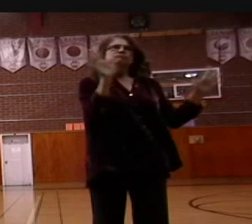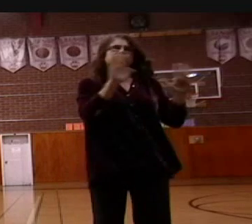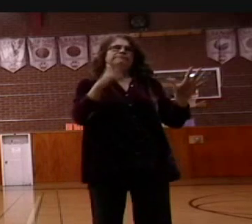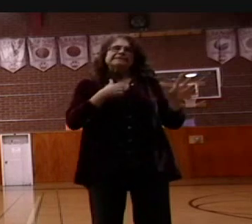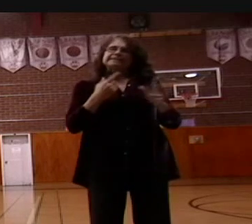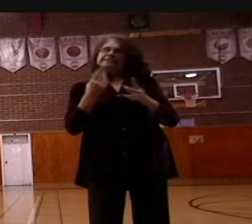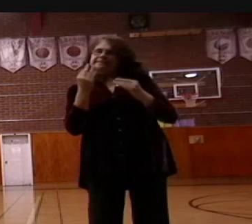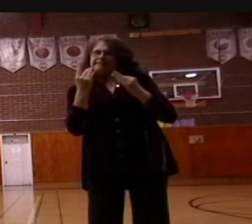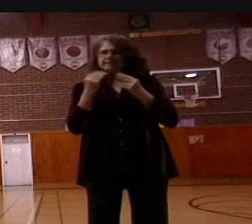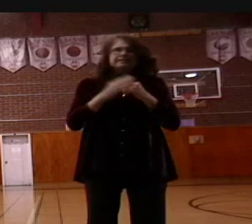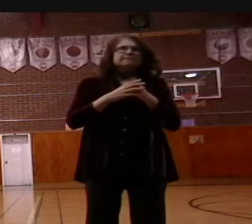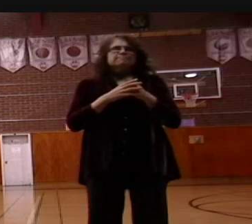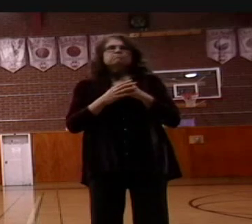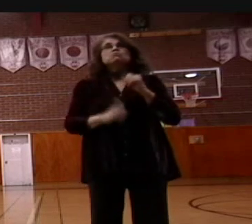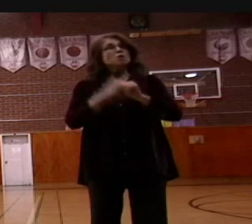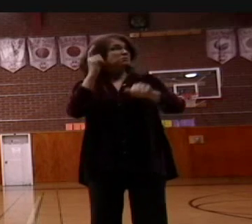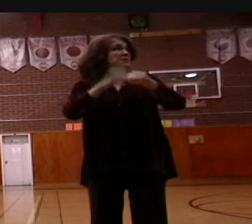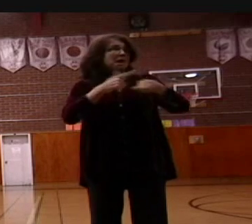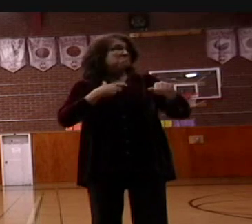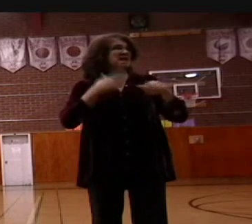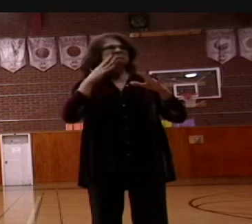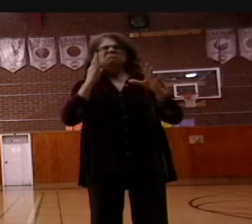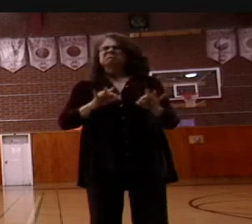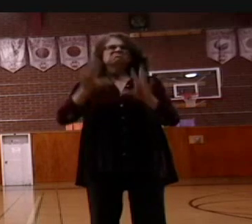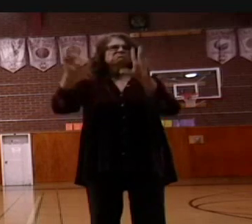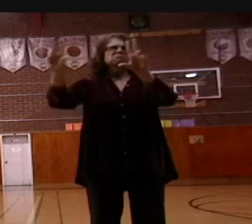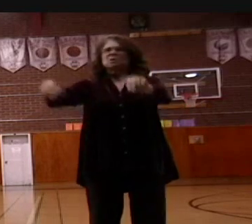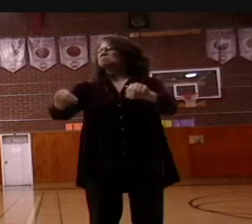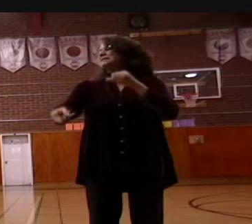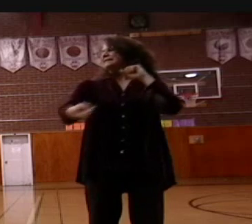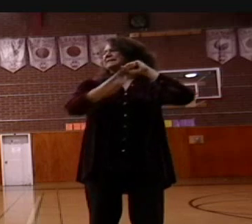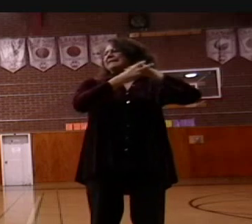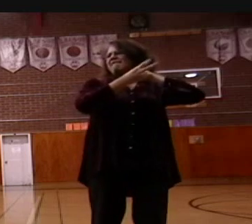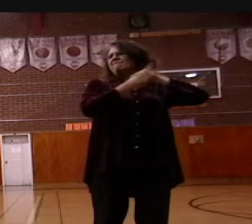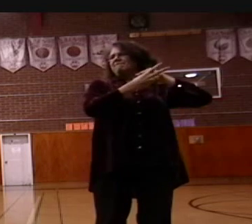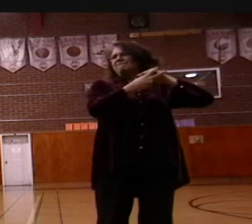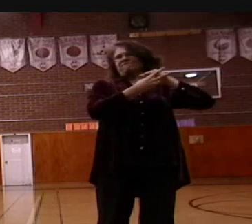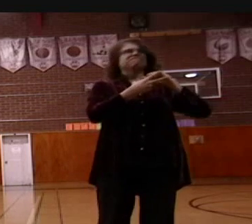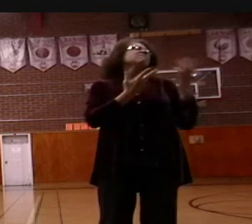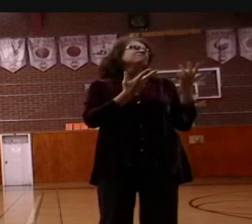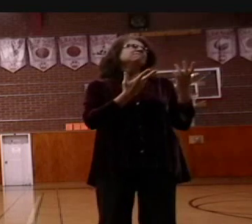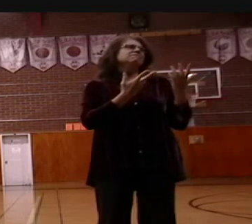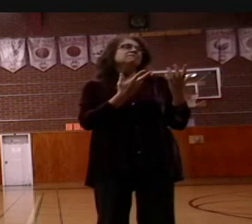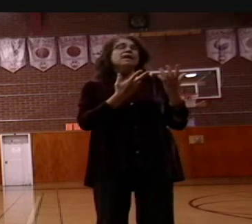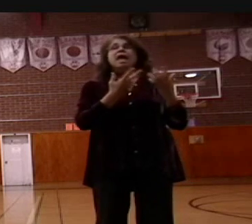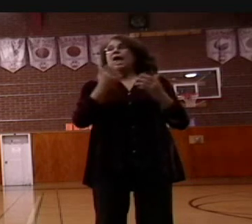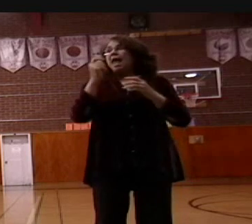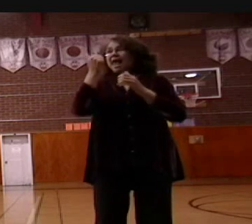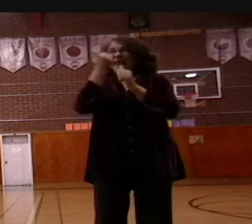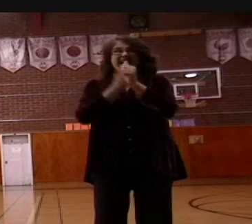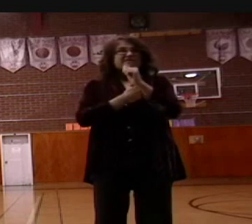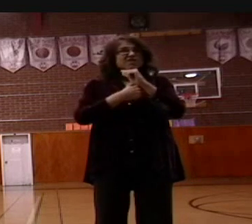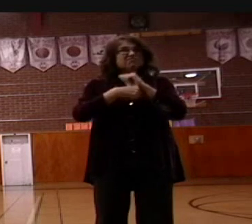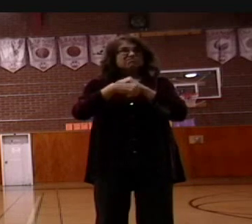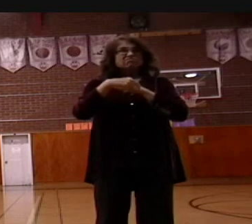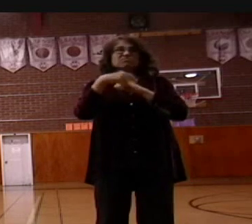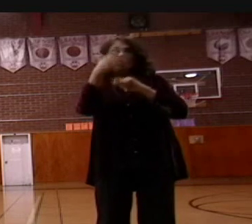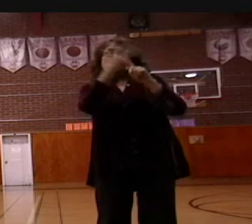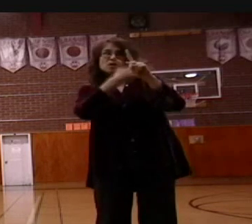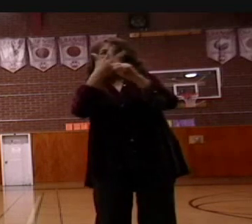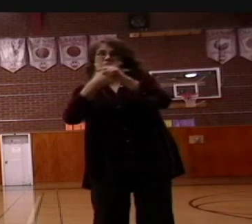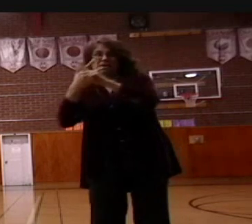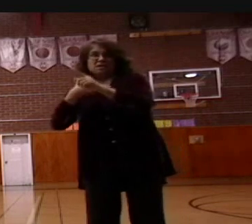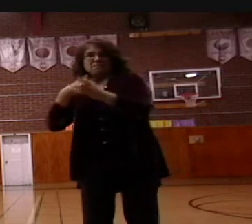decide I can save the money. Donating has always been important to me. Every quarter, I buy toys, games,